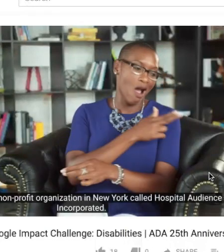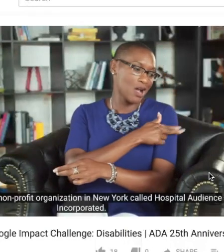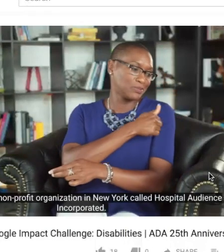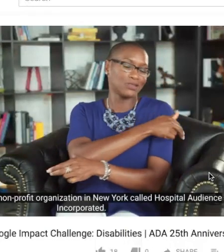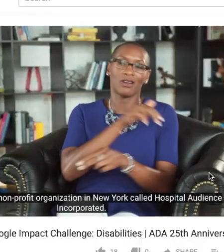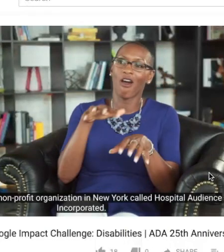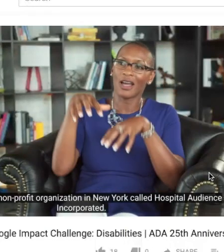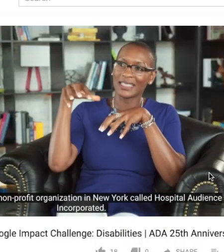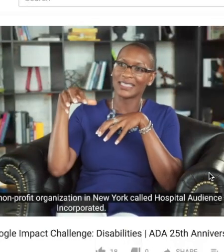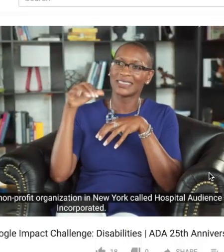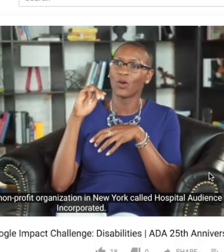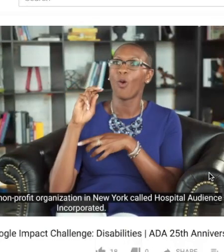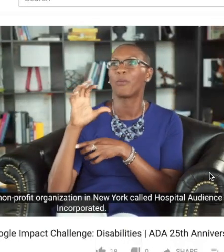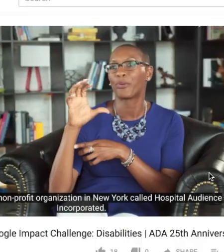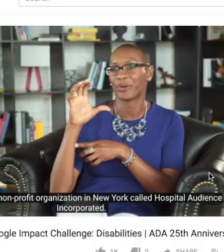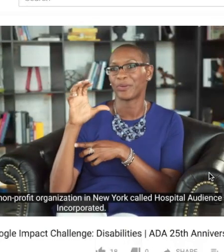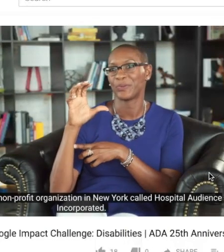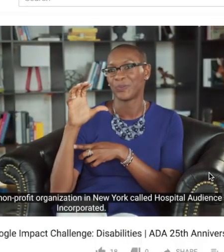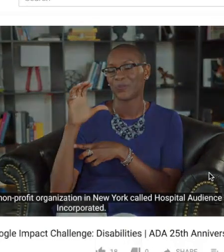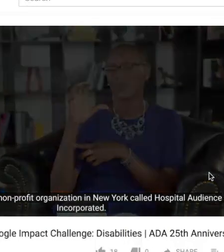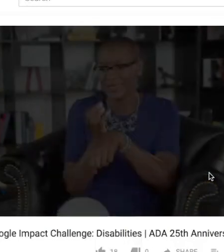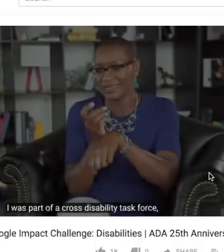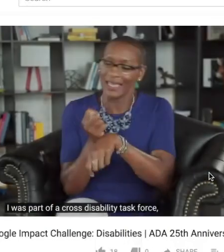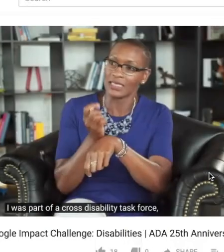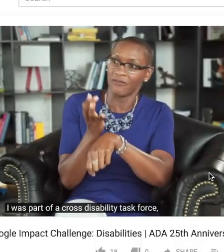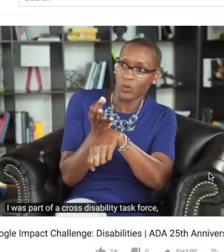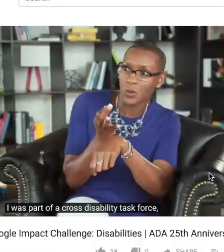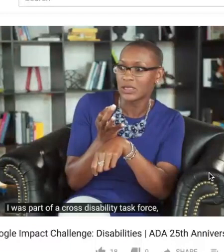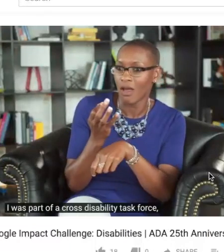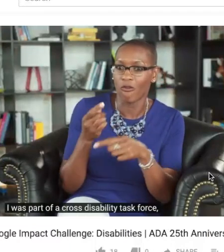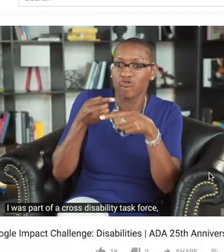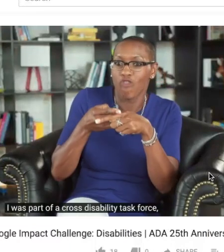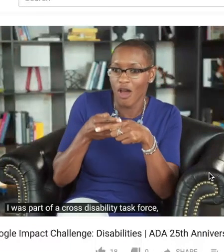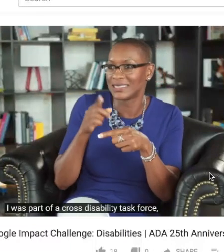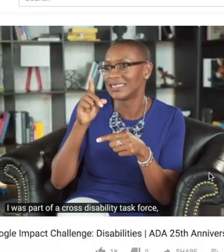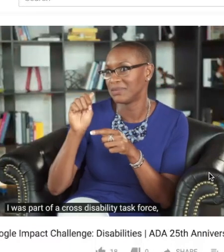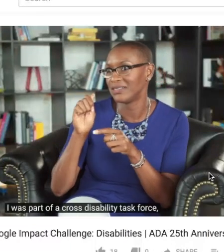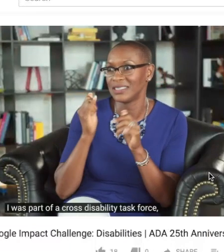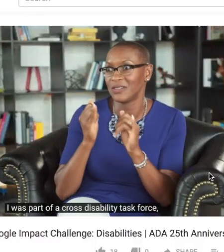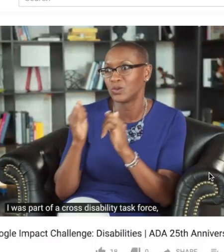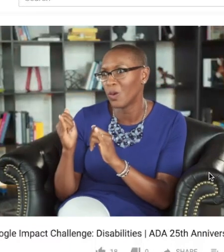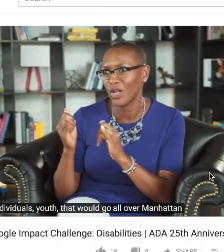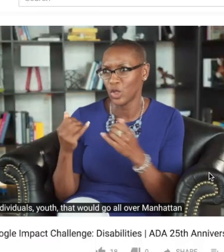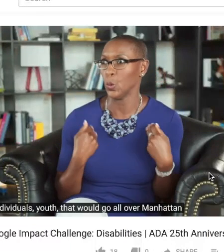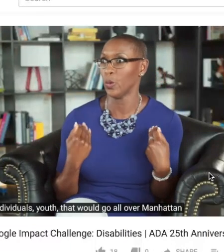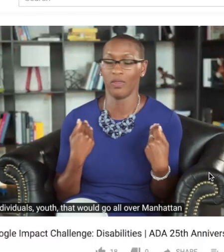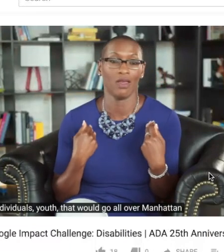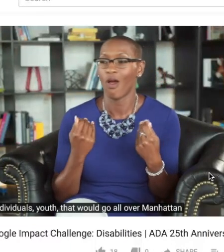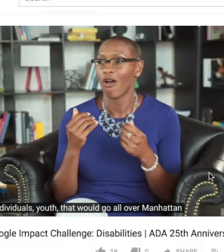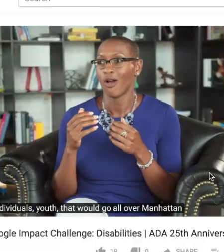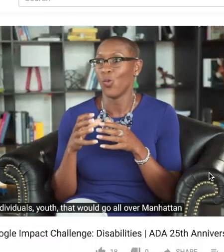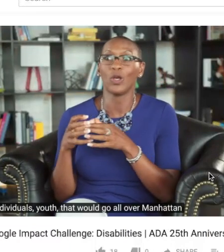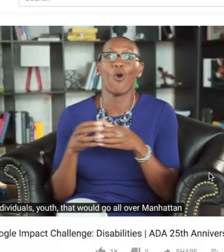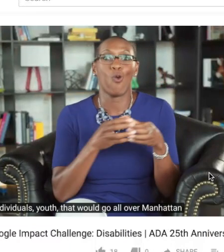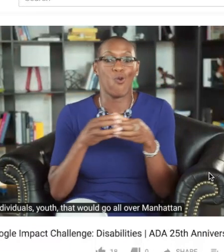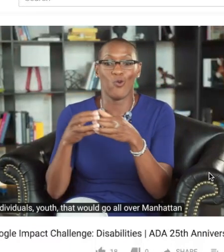York called Hospital Audience Incorporated. I was part of a cross-disability task force of